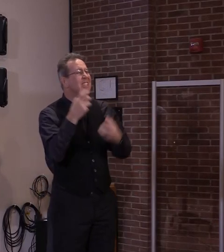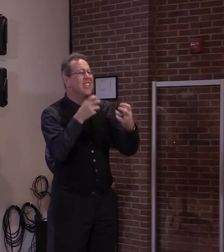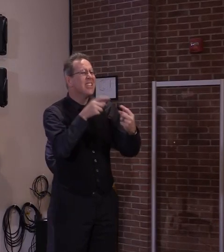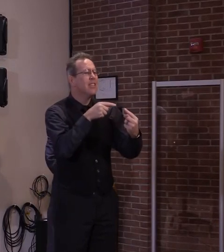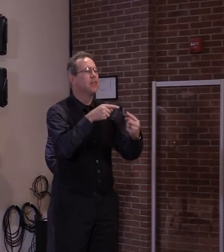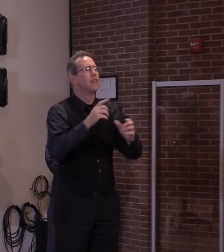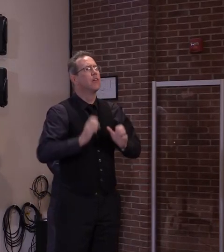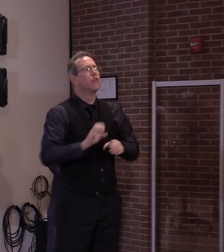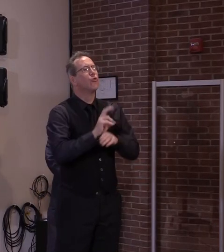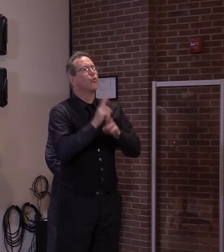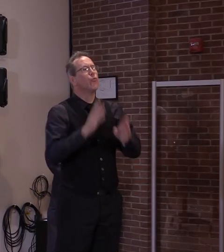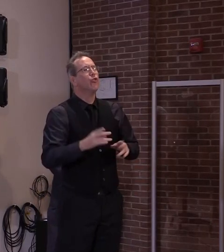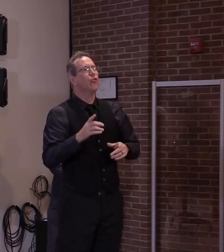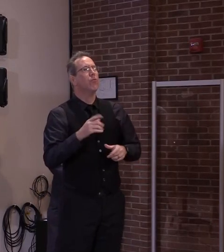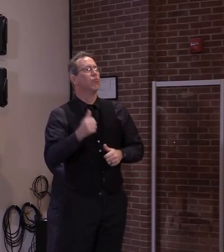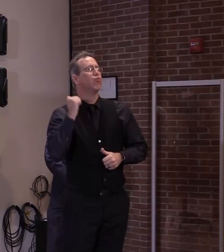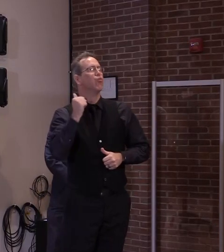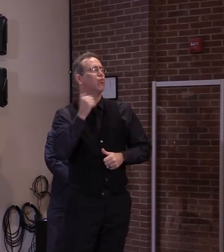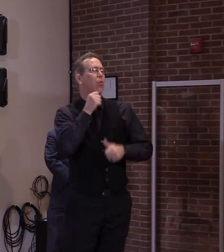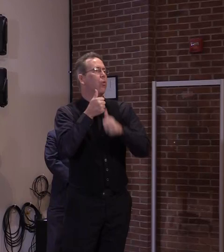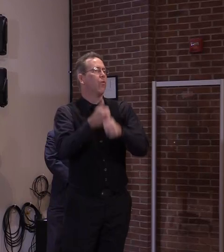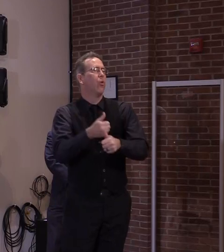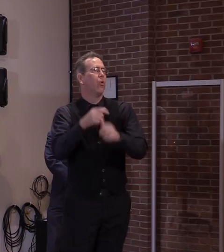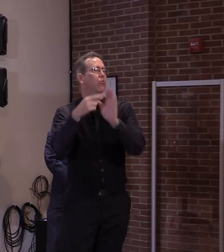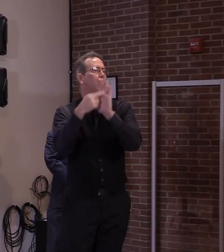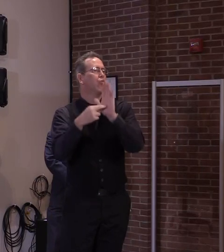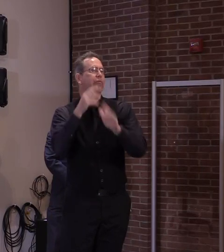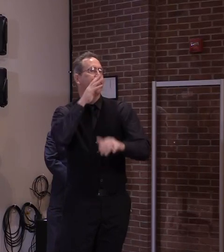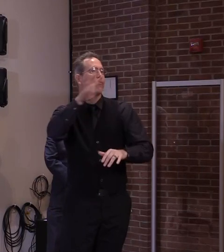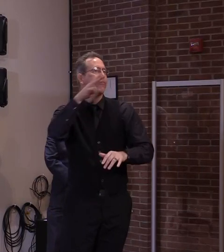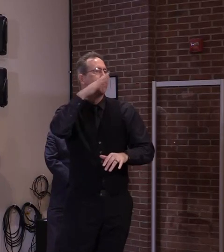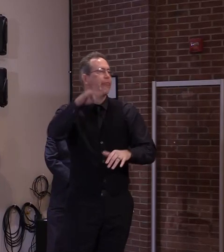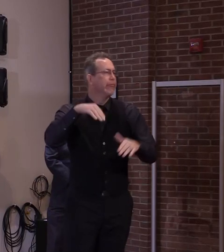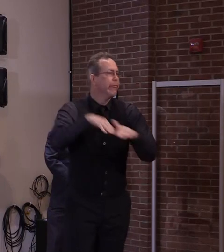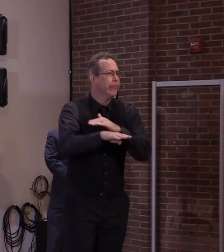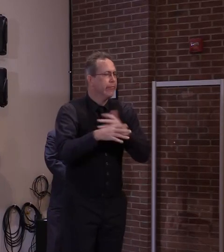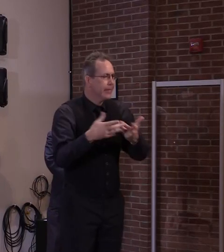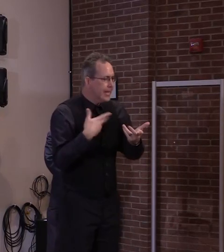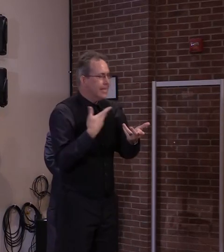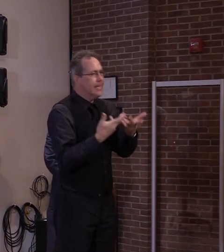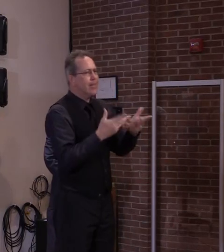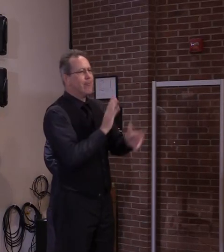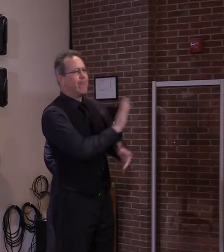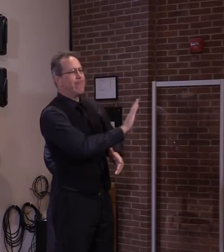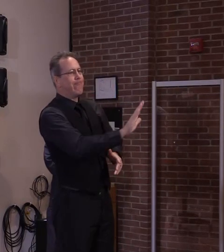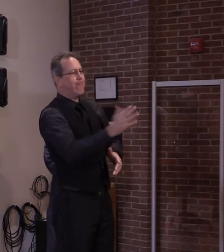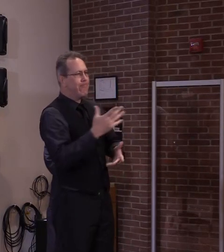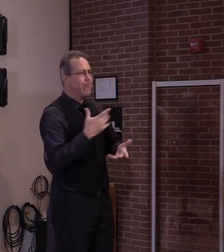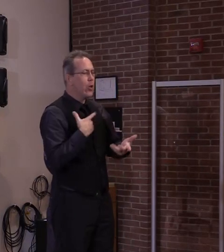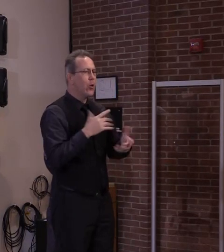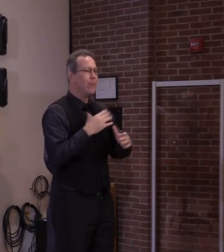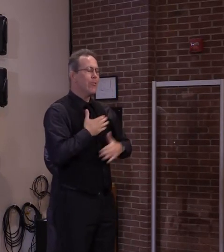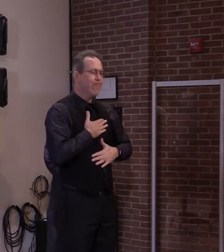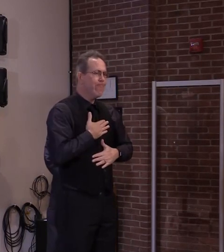feeling really good about it, and they're feeling that people appreciate that extra sense of security. I hope that helps.